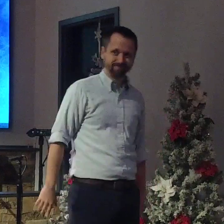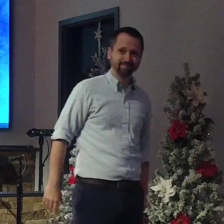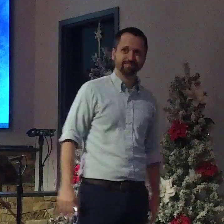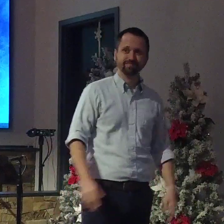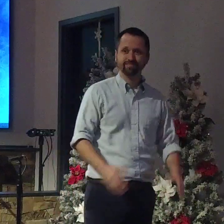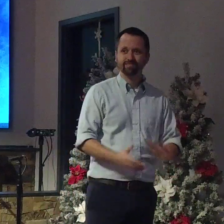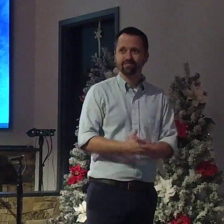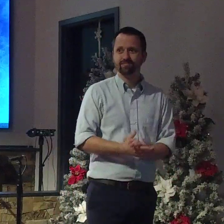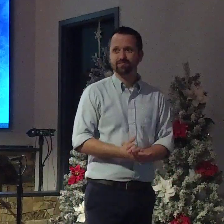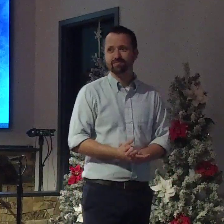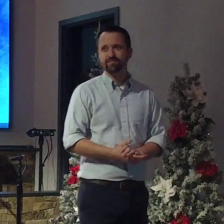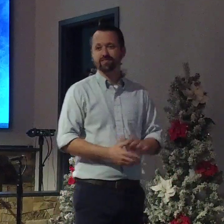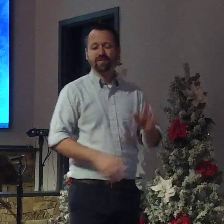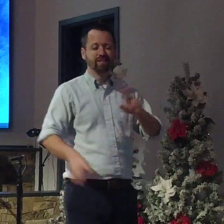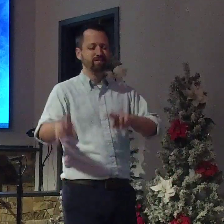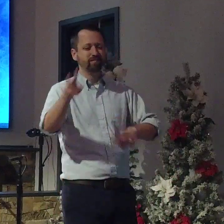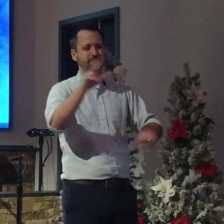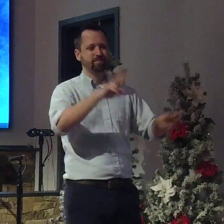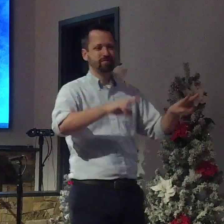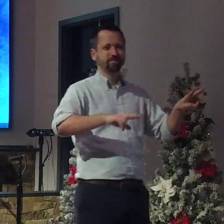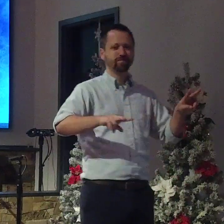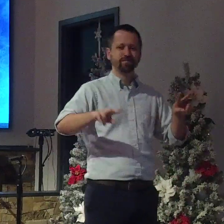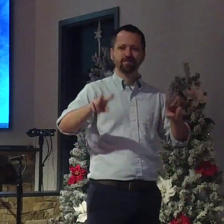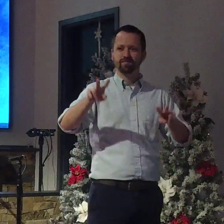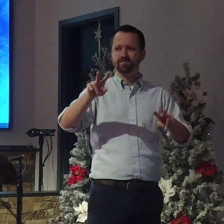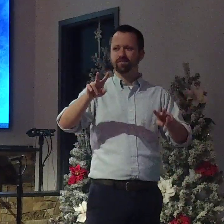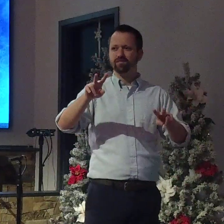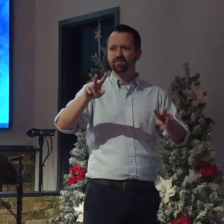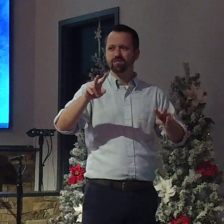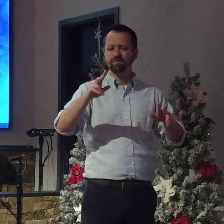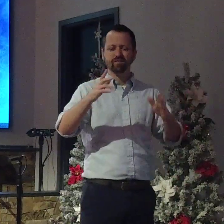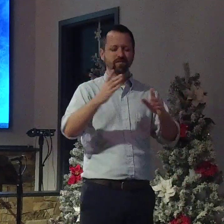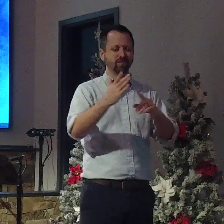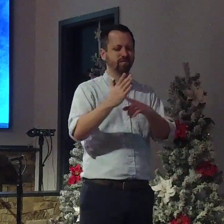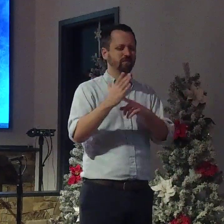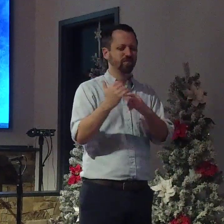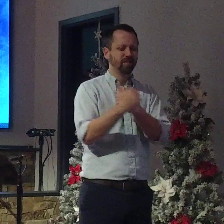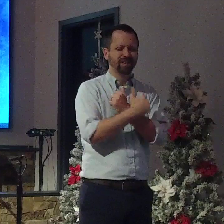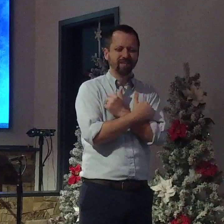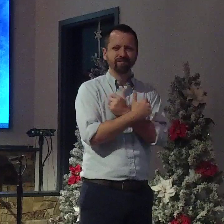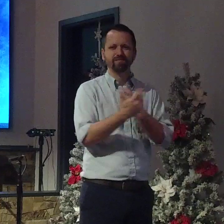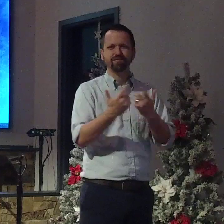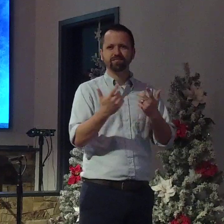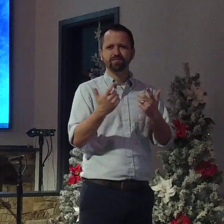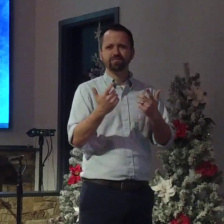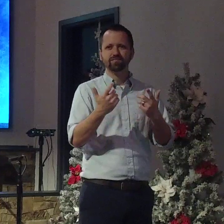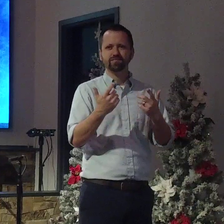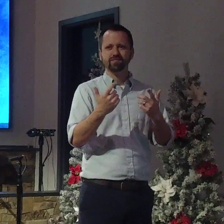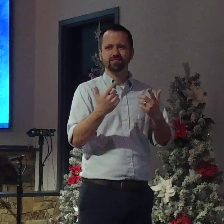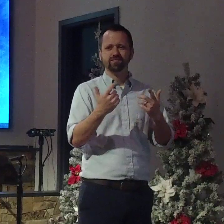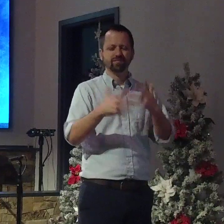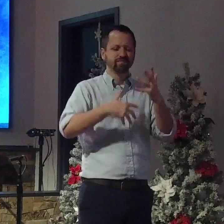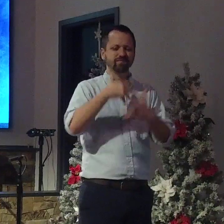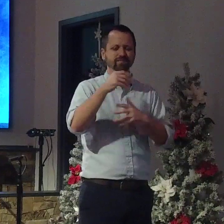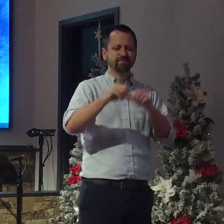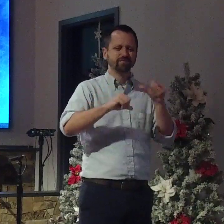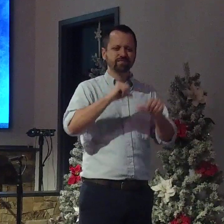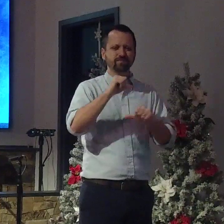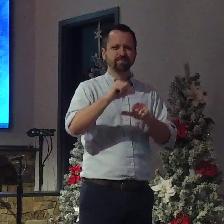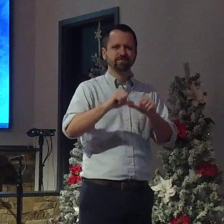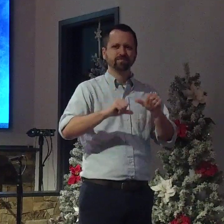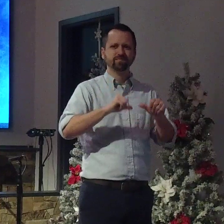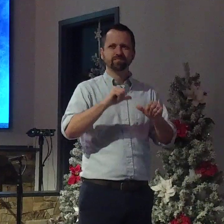People I look up to as brothers and sisters, mothers and fathers, even grandmothers and